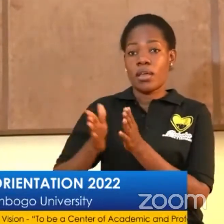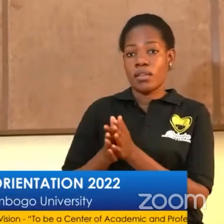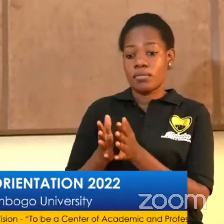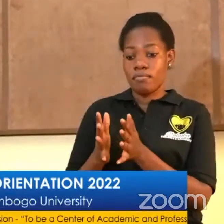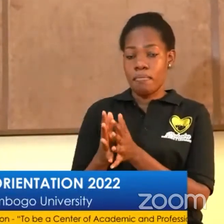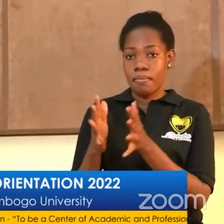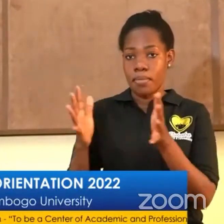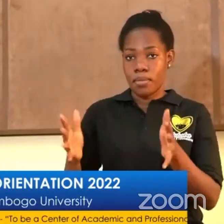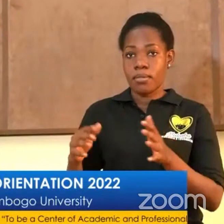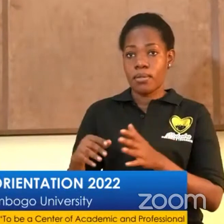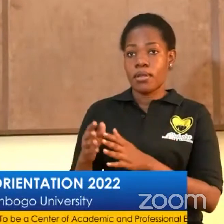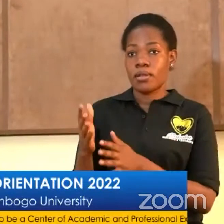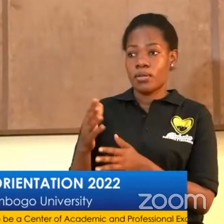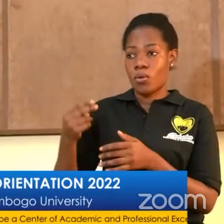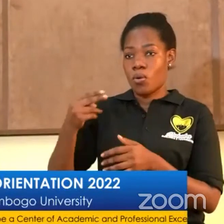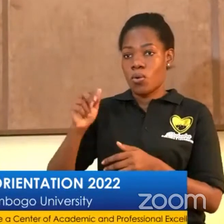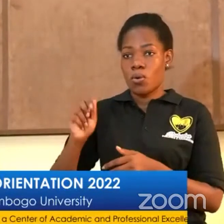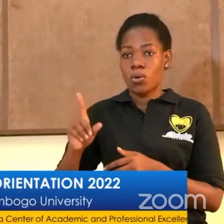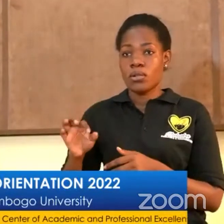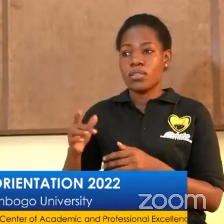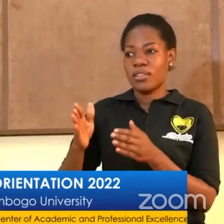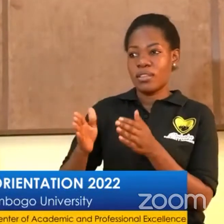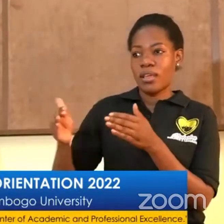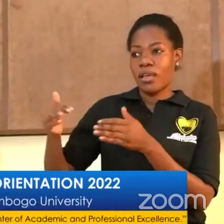where you'll find Barclays Library.